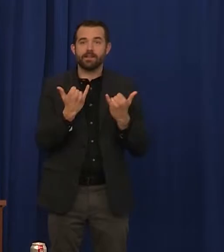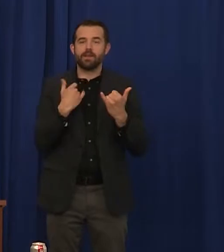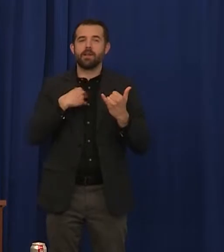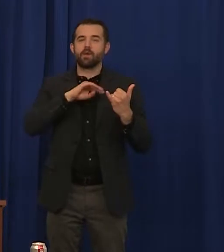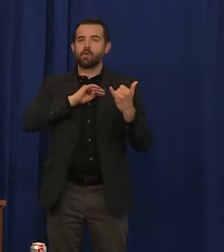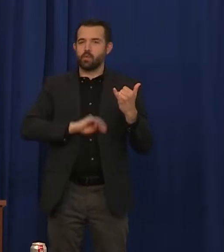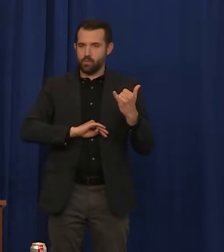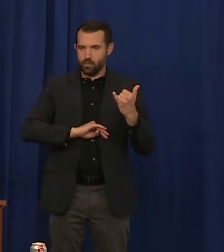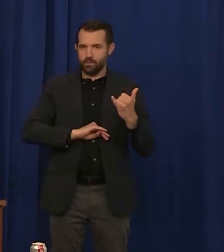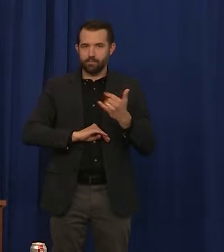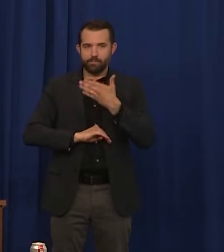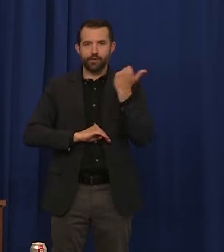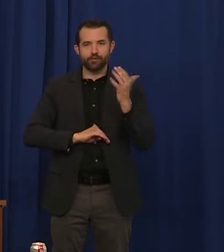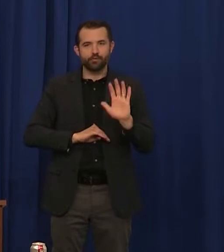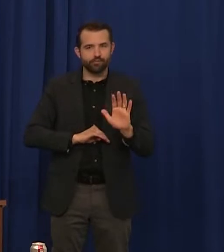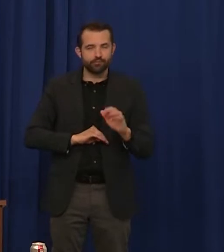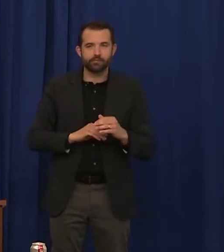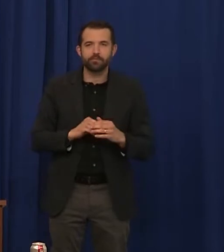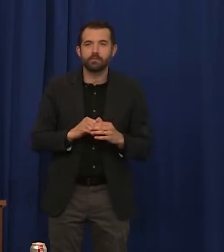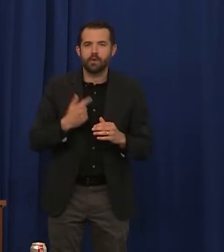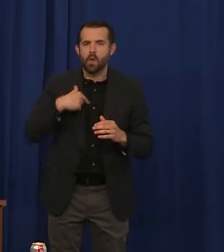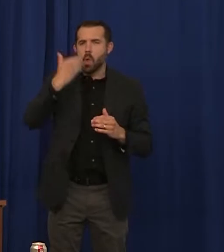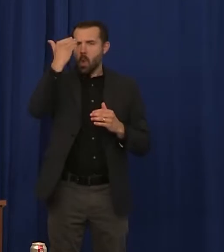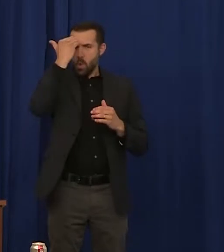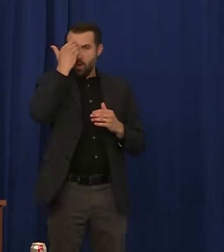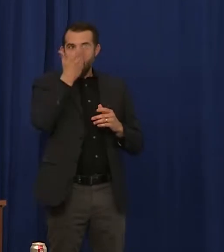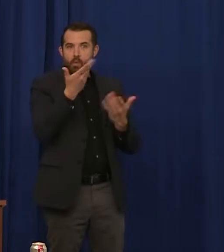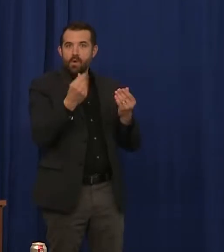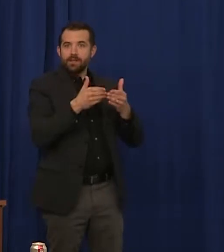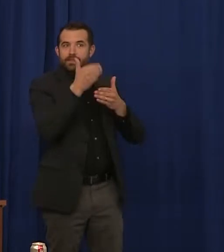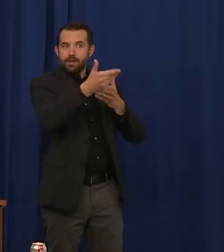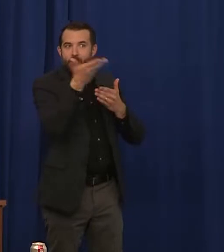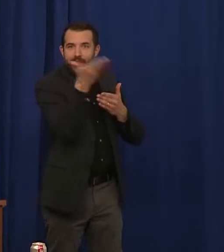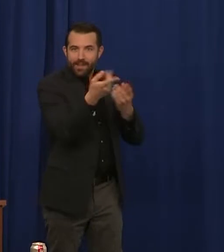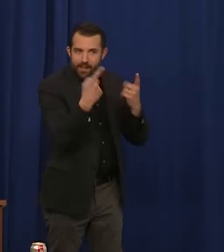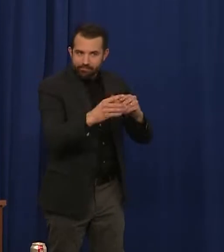going on and what type of further interventions may be needed there.